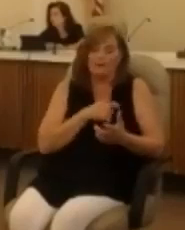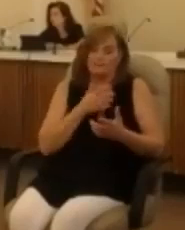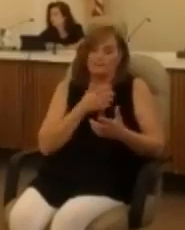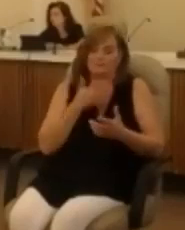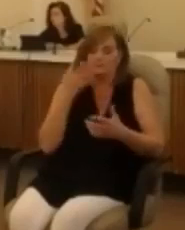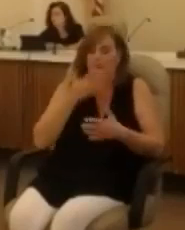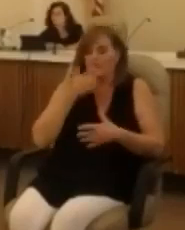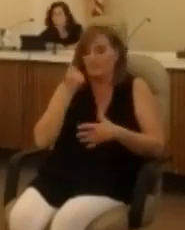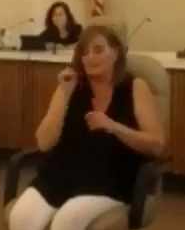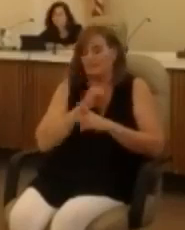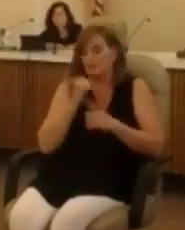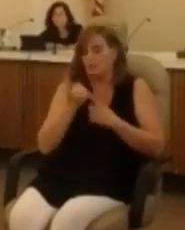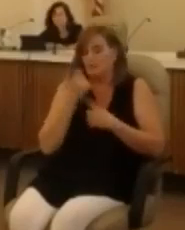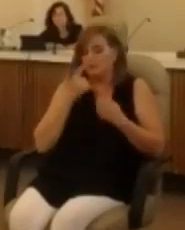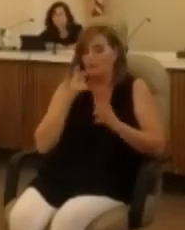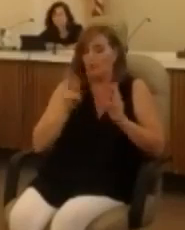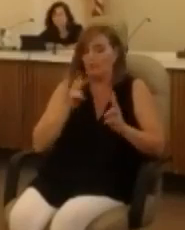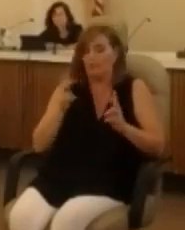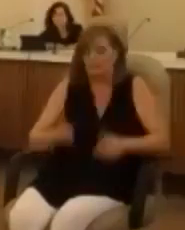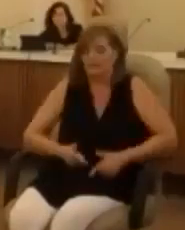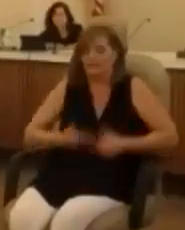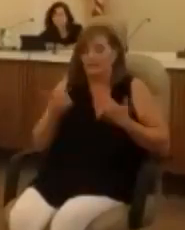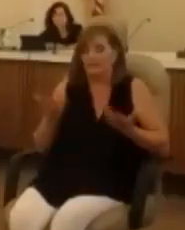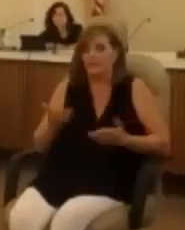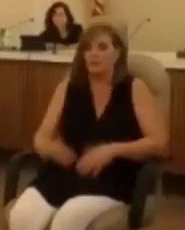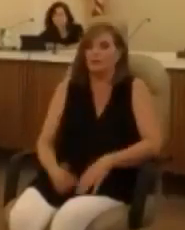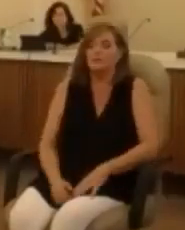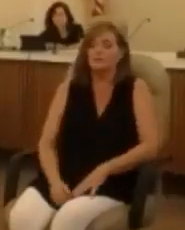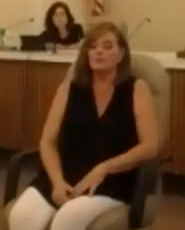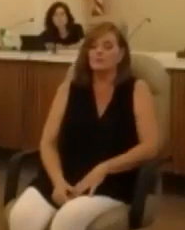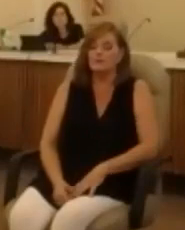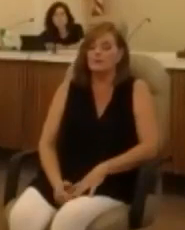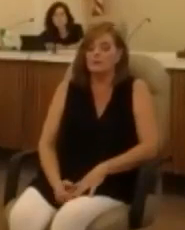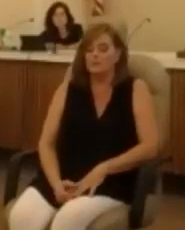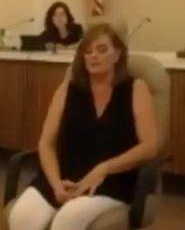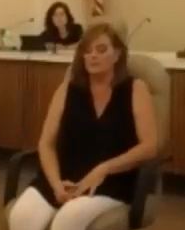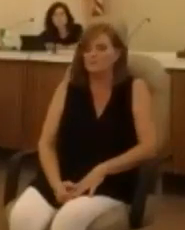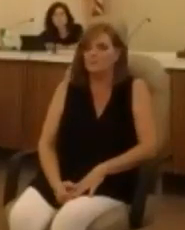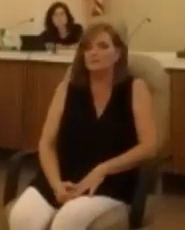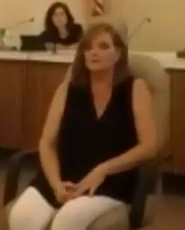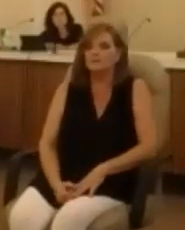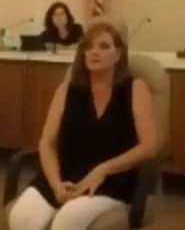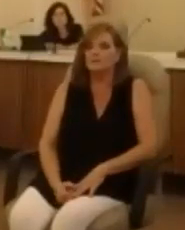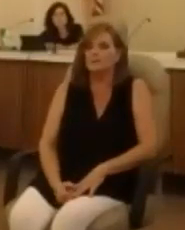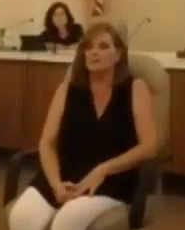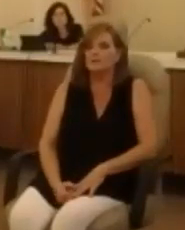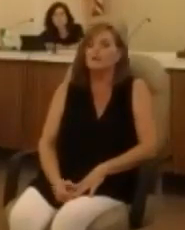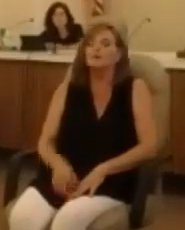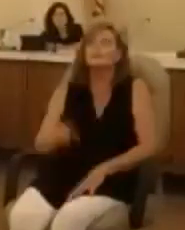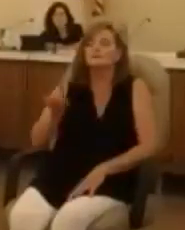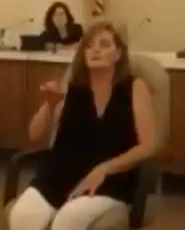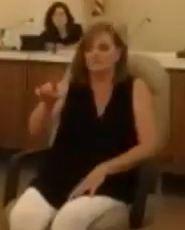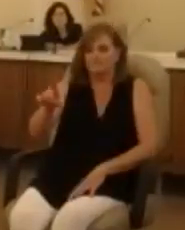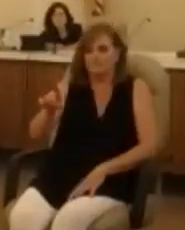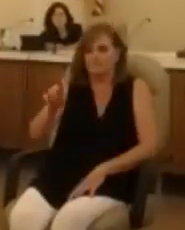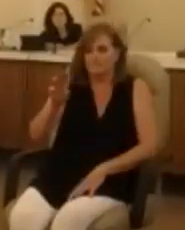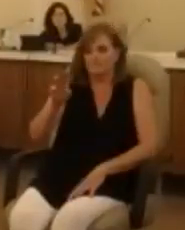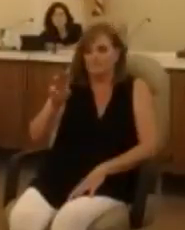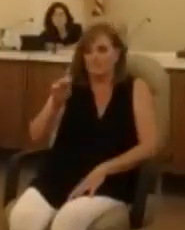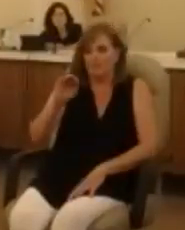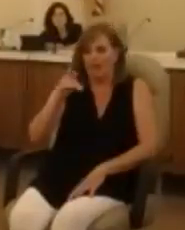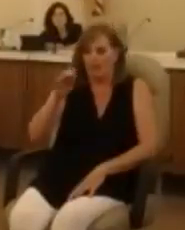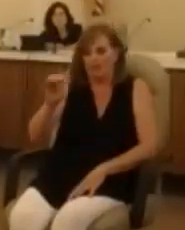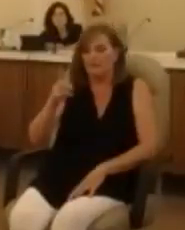in the town. If I can interject, I would also like to advocate that there are some